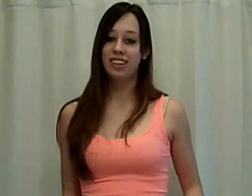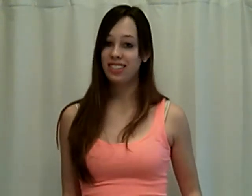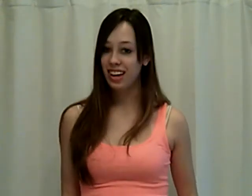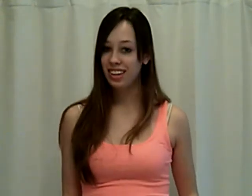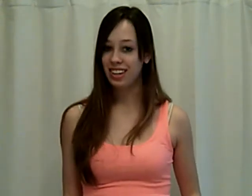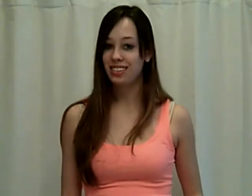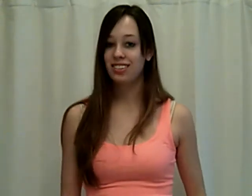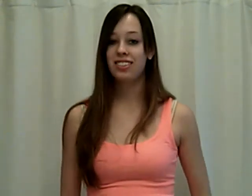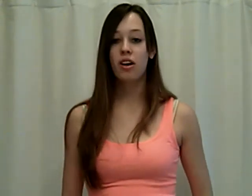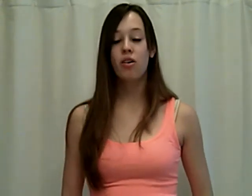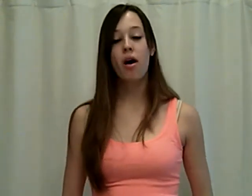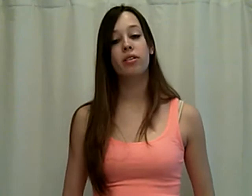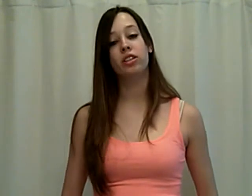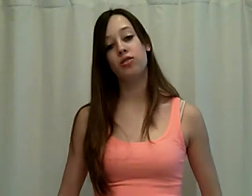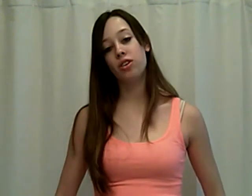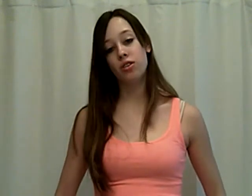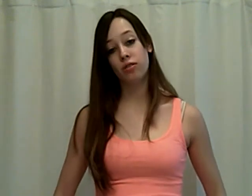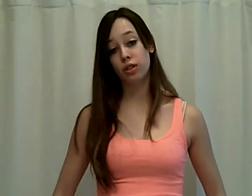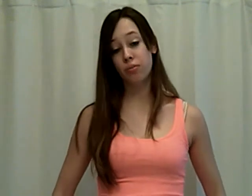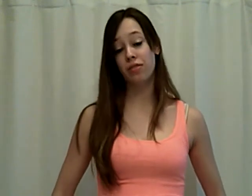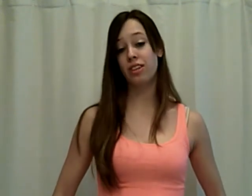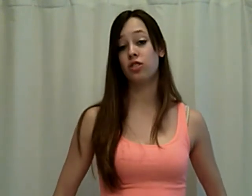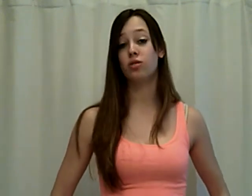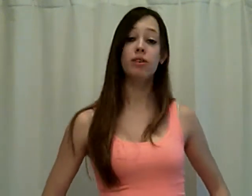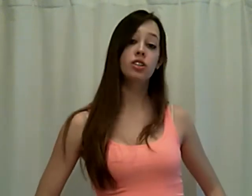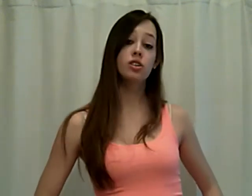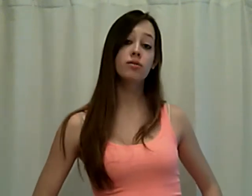to sign it. So I'll let you hear the first part of the instrumental.